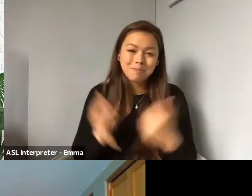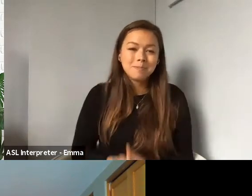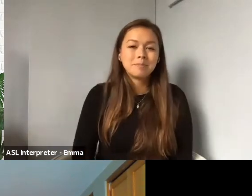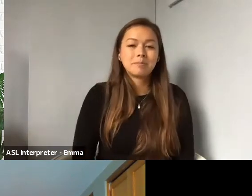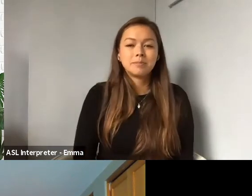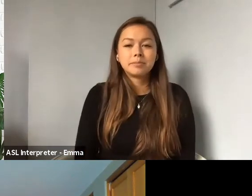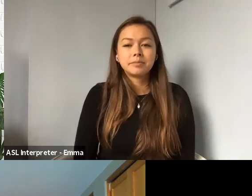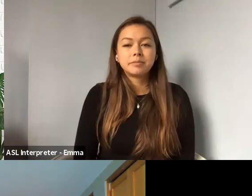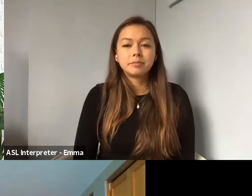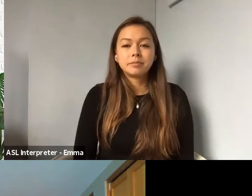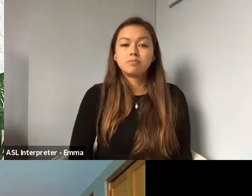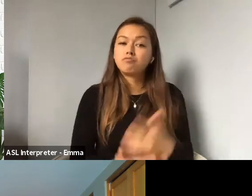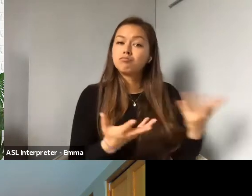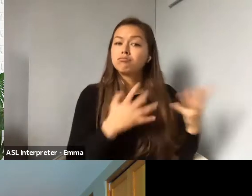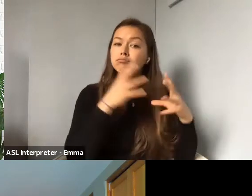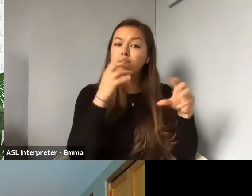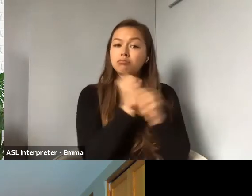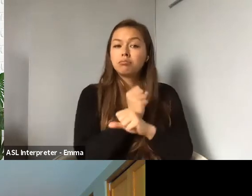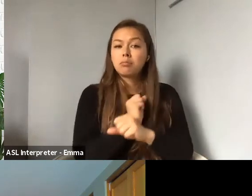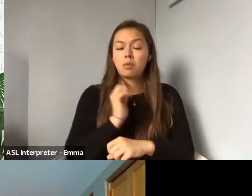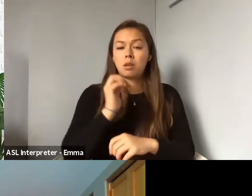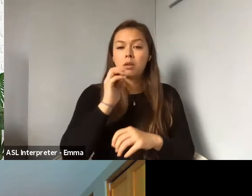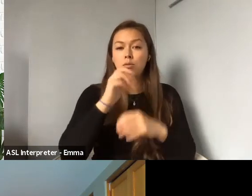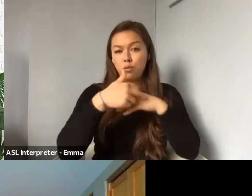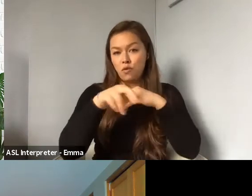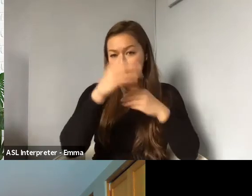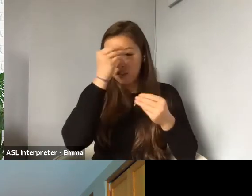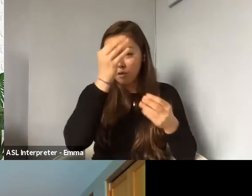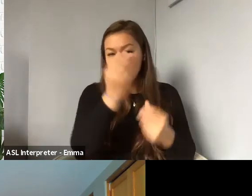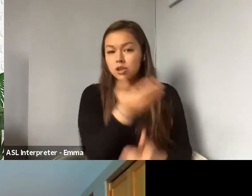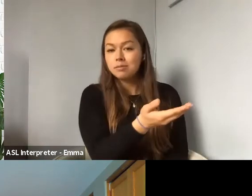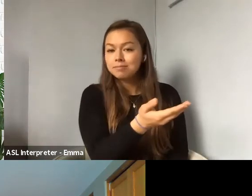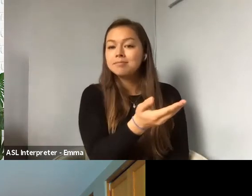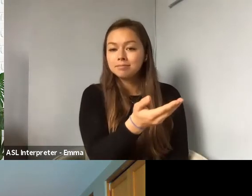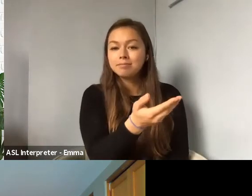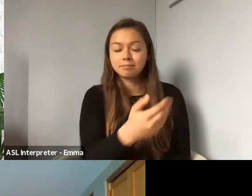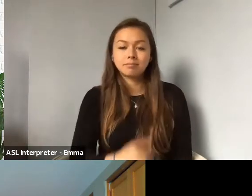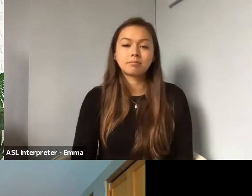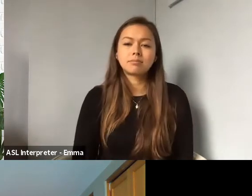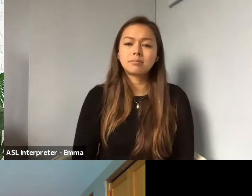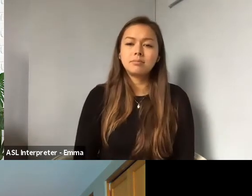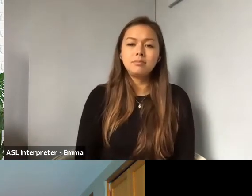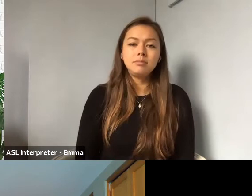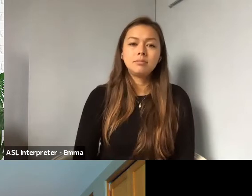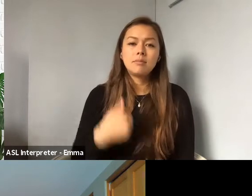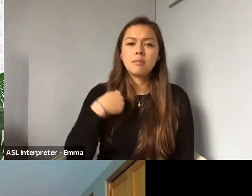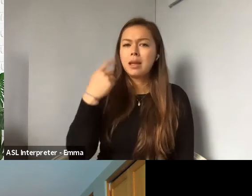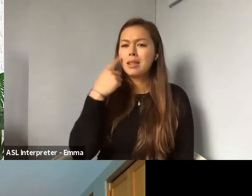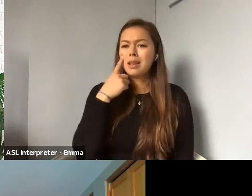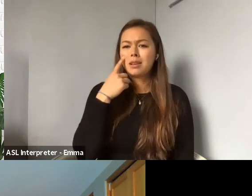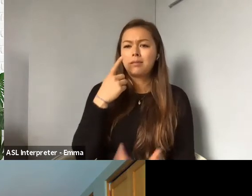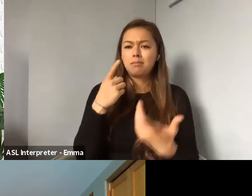So this is a summary of our referral information. And again, I believe everyone has been sent out the